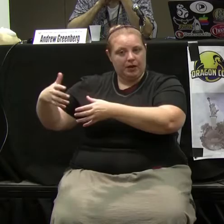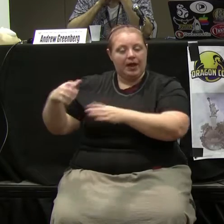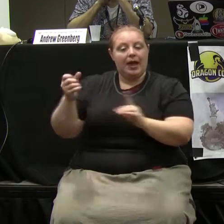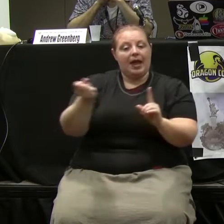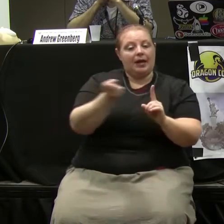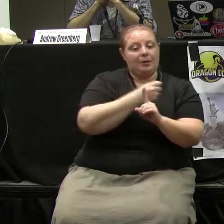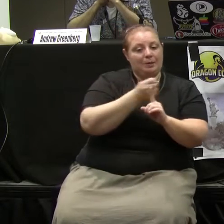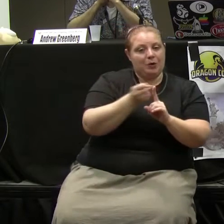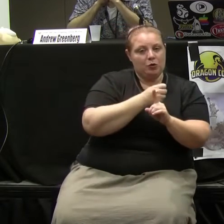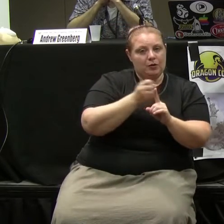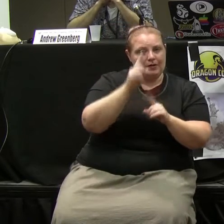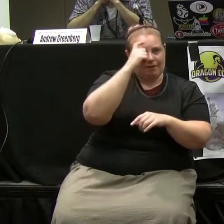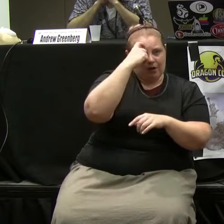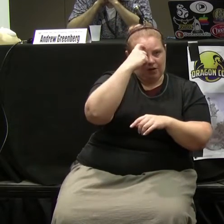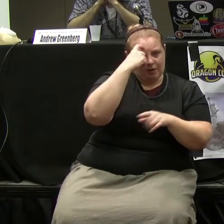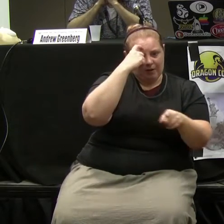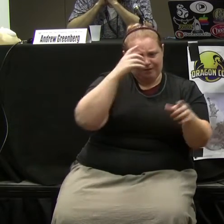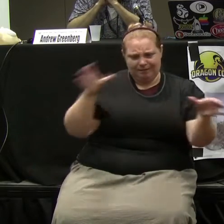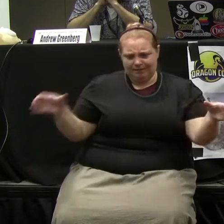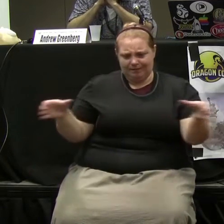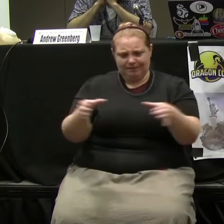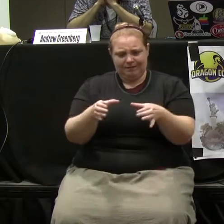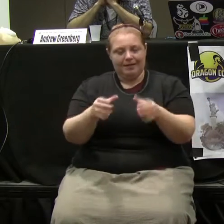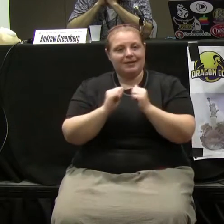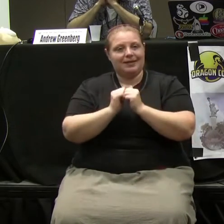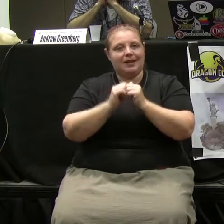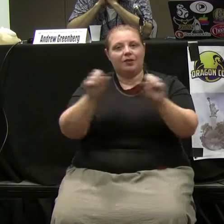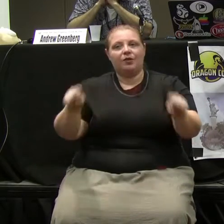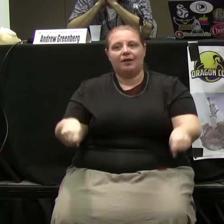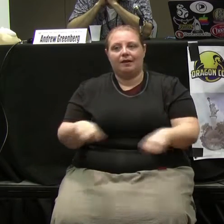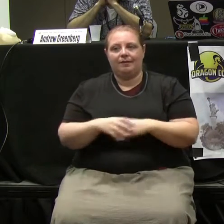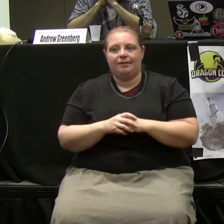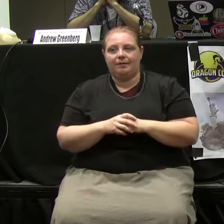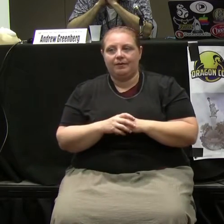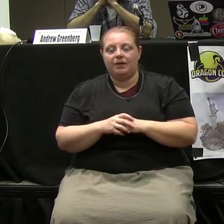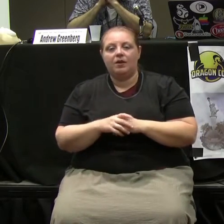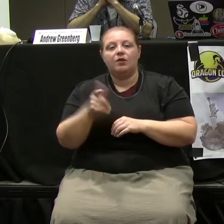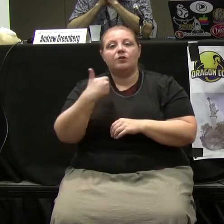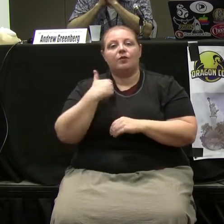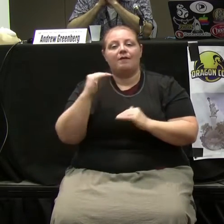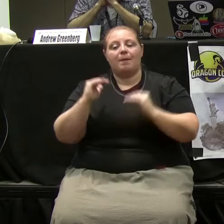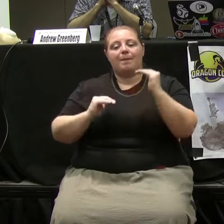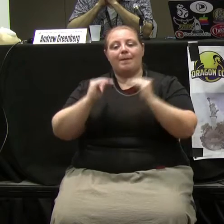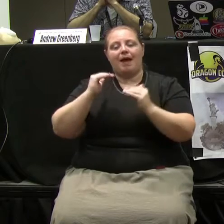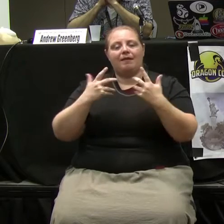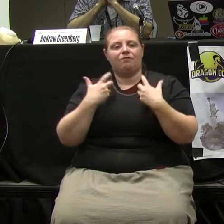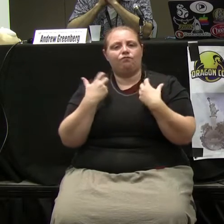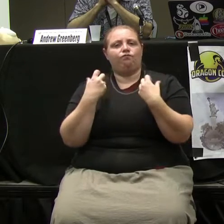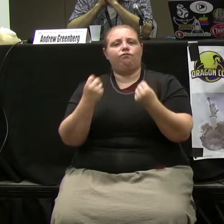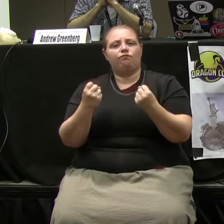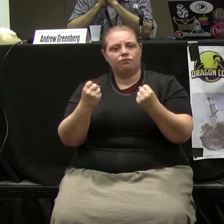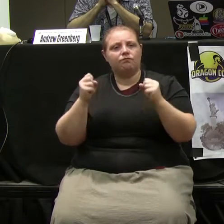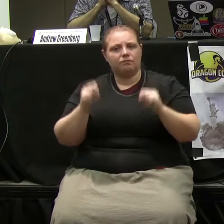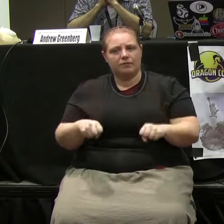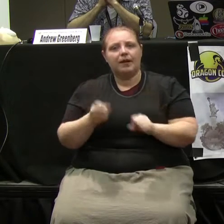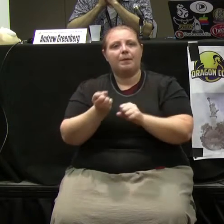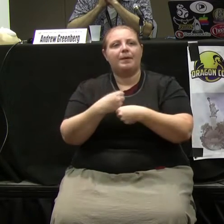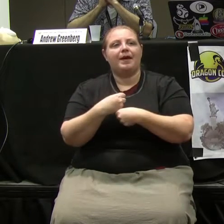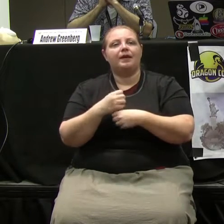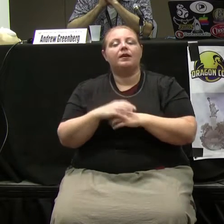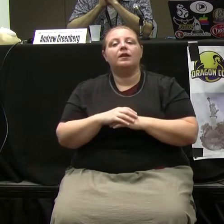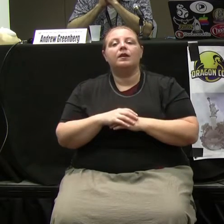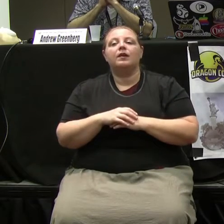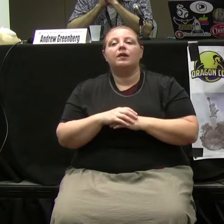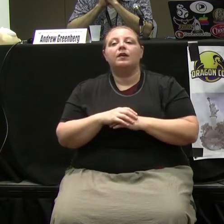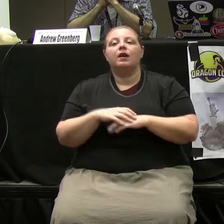abuses of that government. So, you know, there's a strong balance there that you can build on. And the other